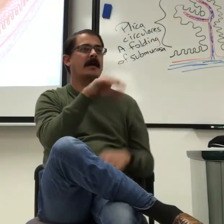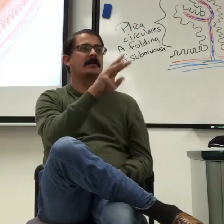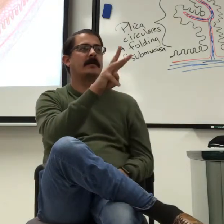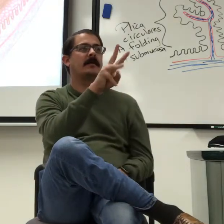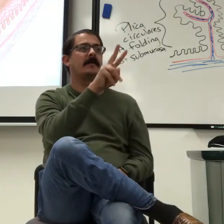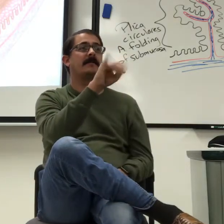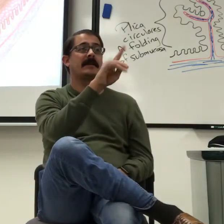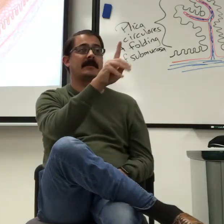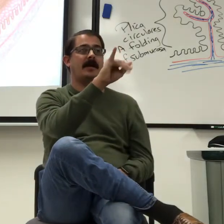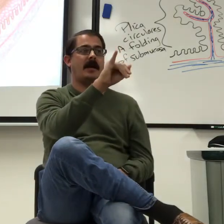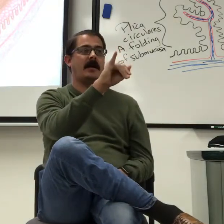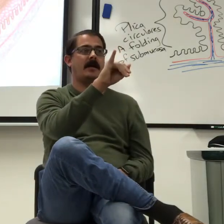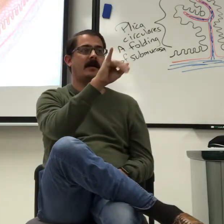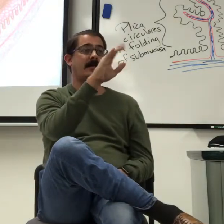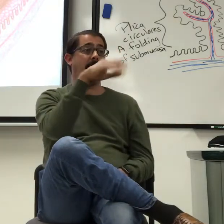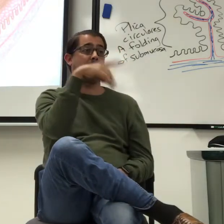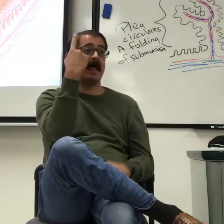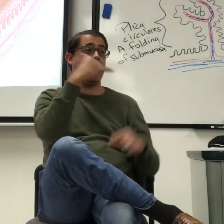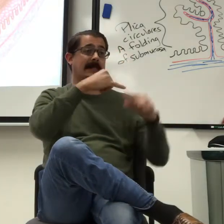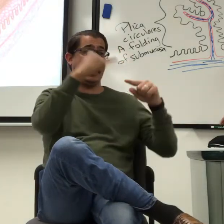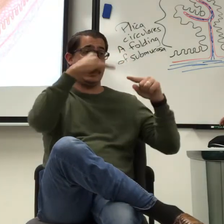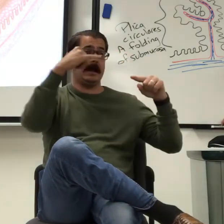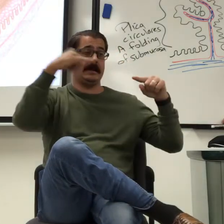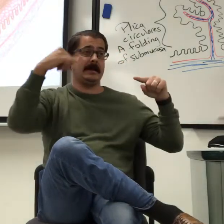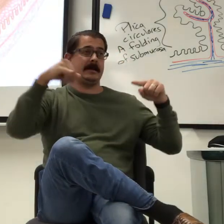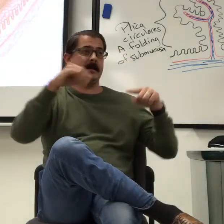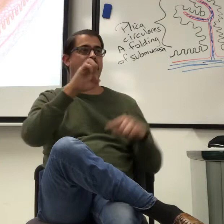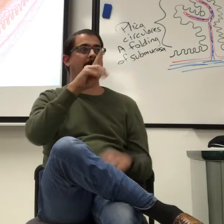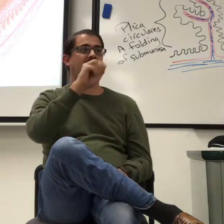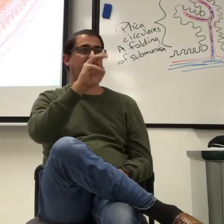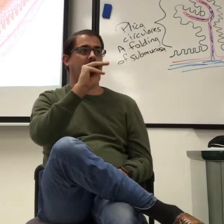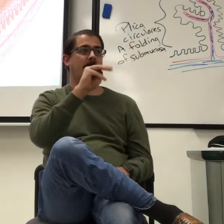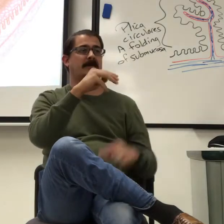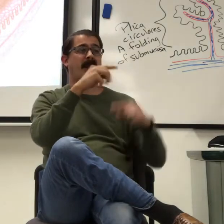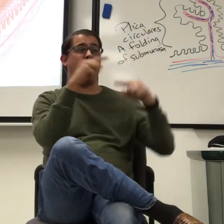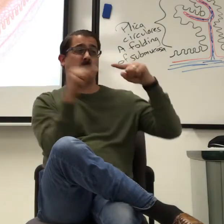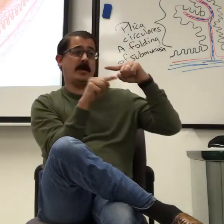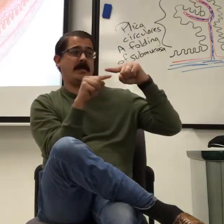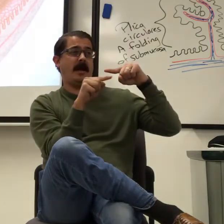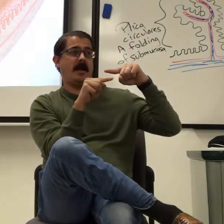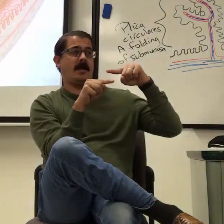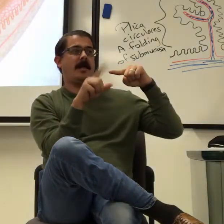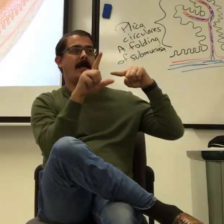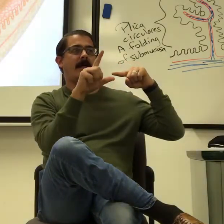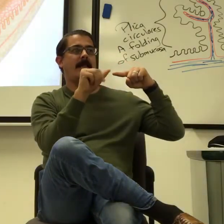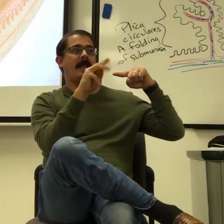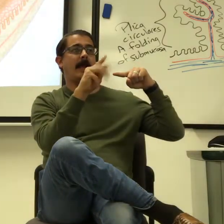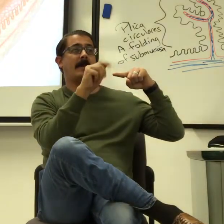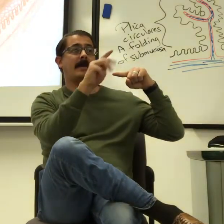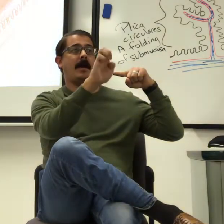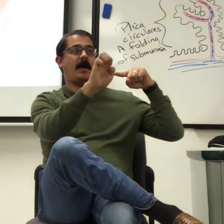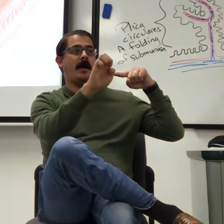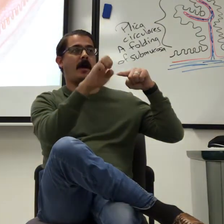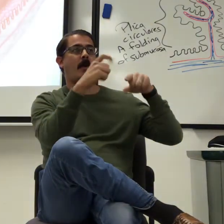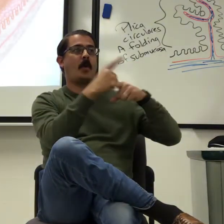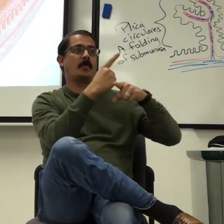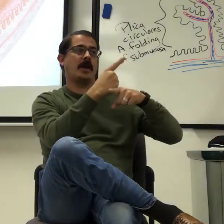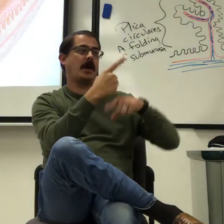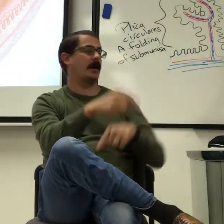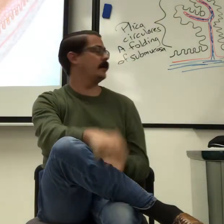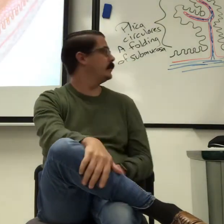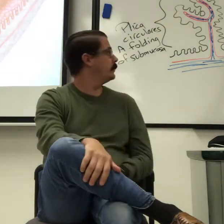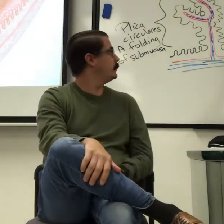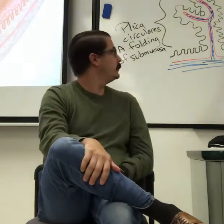That's the epithelium, the black line. But the connective tissue just under is the lamina propria, the LP. So I'll just color part of this green.